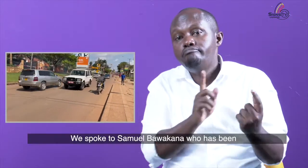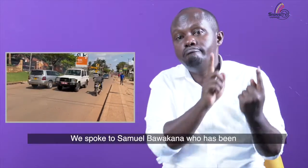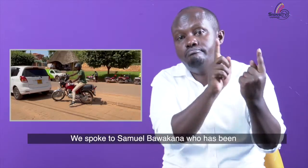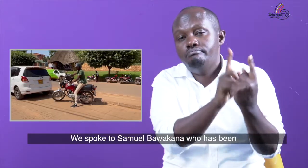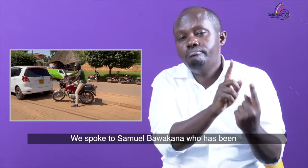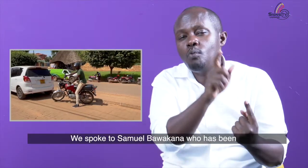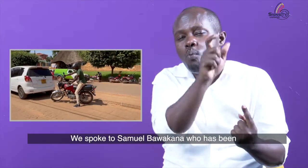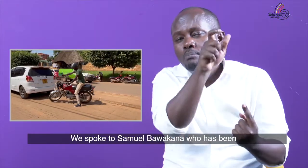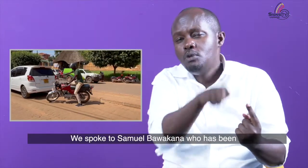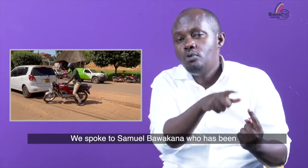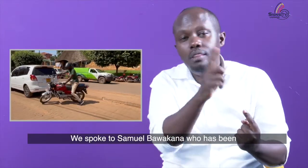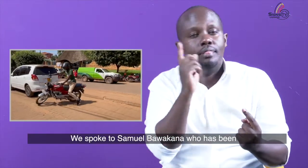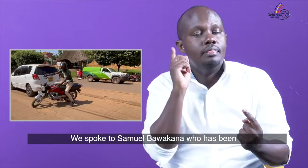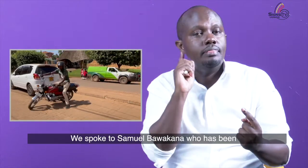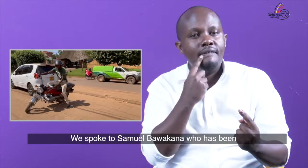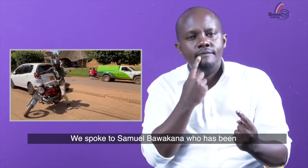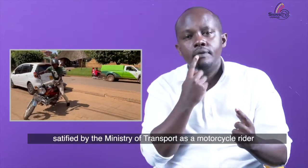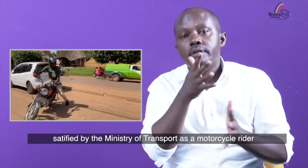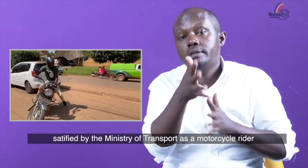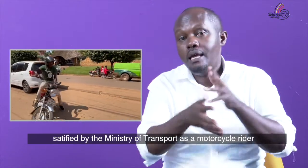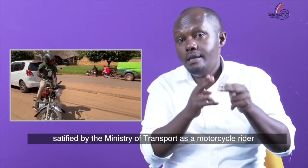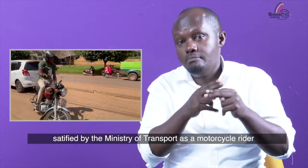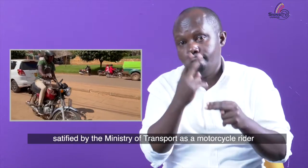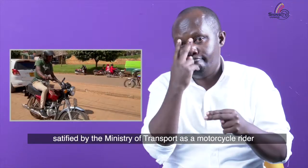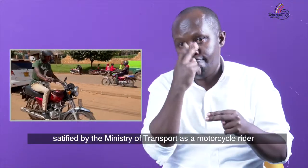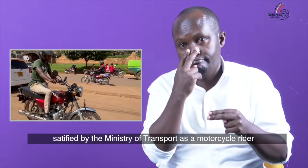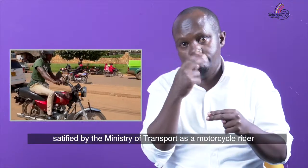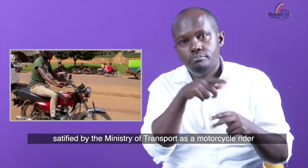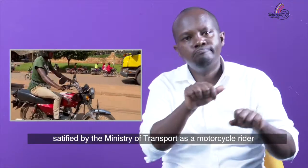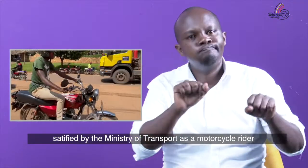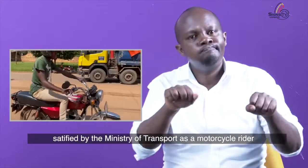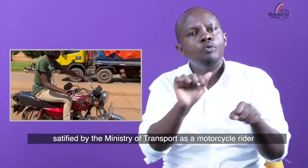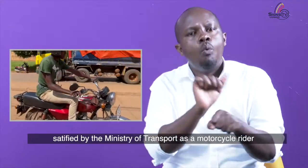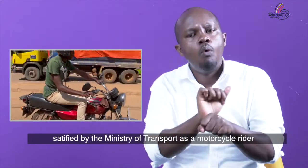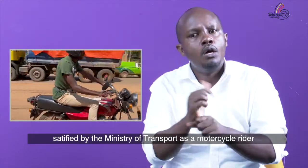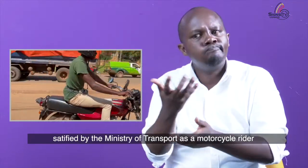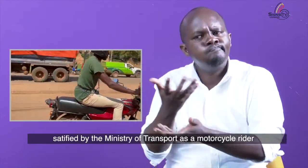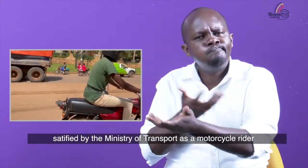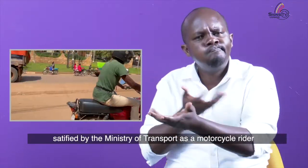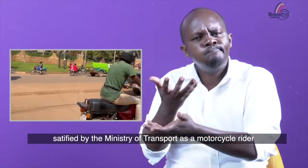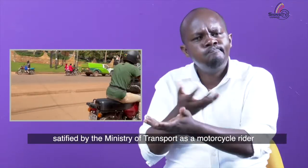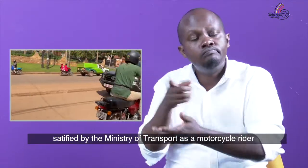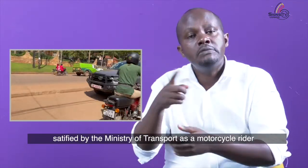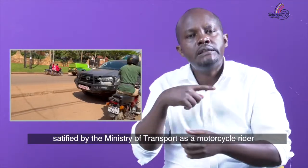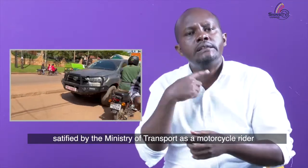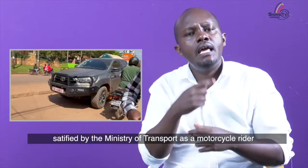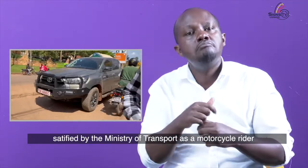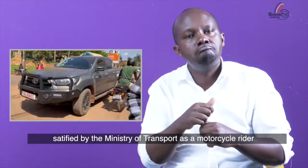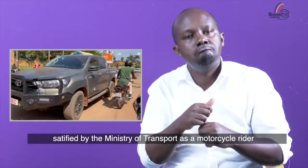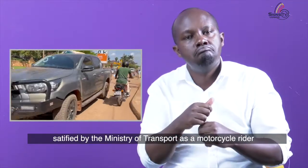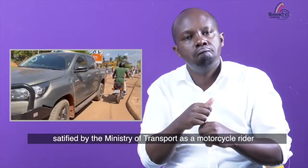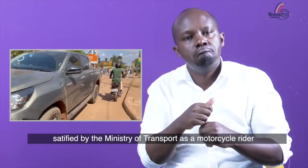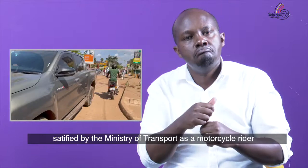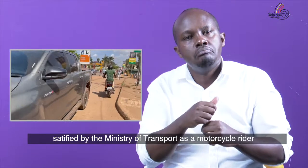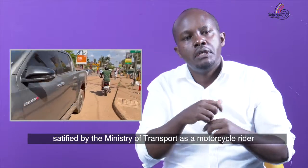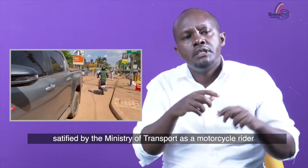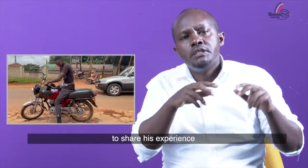We spoke to Samuel Bawakana, who has been certified by the Ministry of Works and Transport as a motorcycle rider, to share